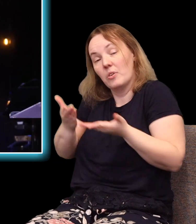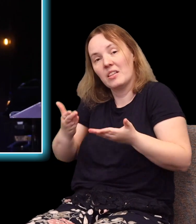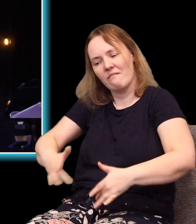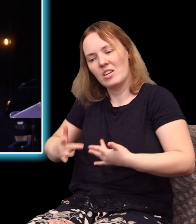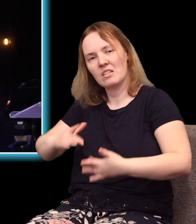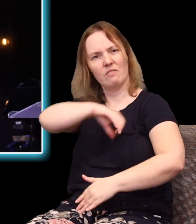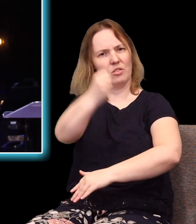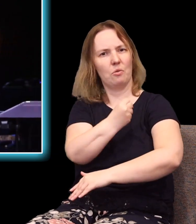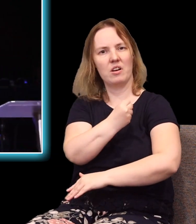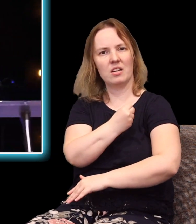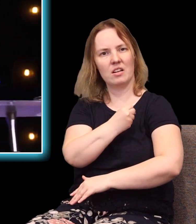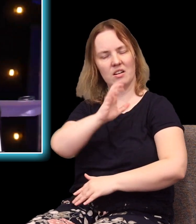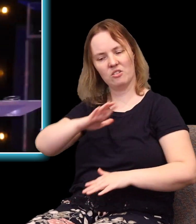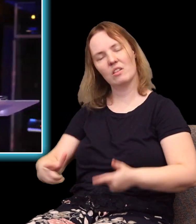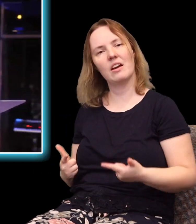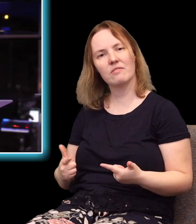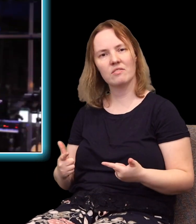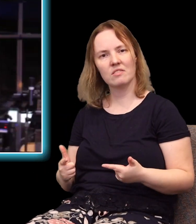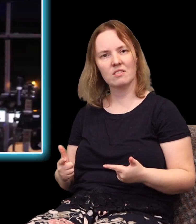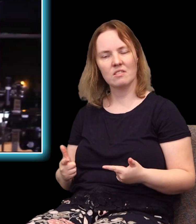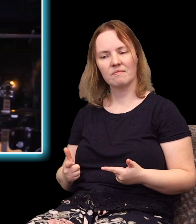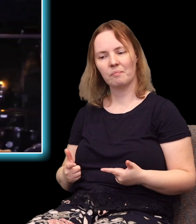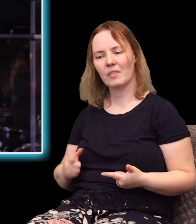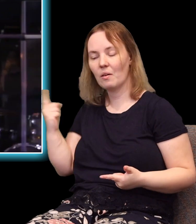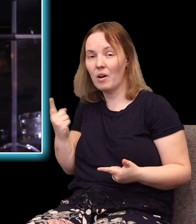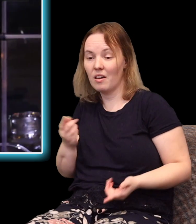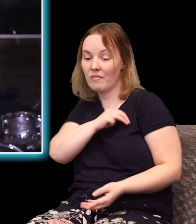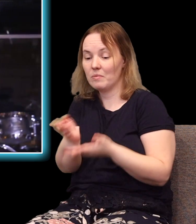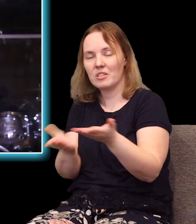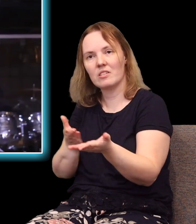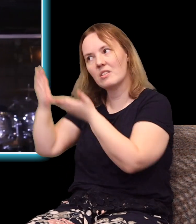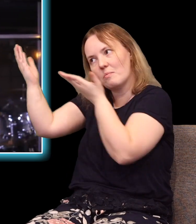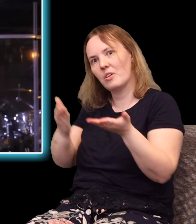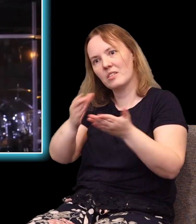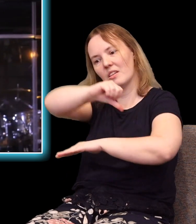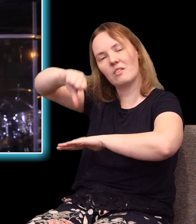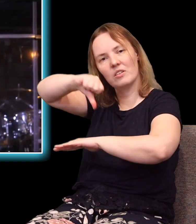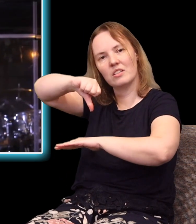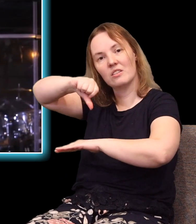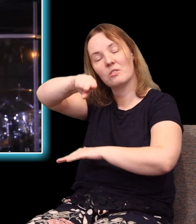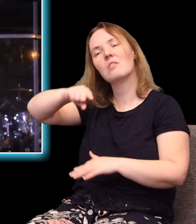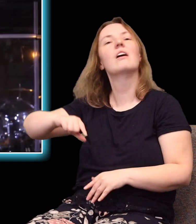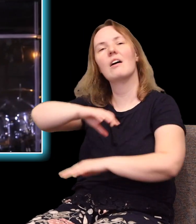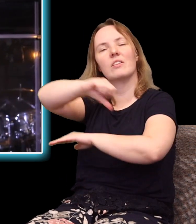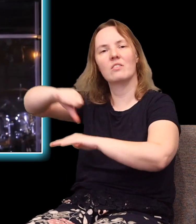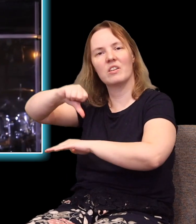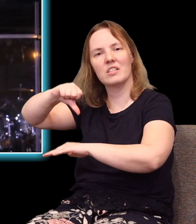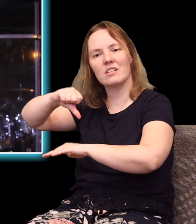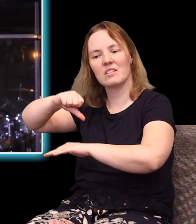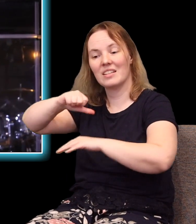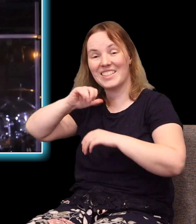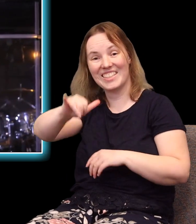sense of authority into your life. We've shared in the past weeks with the Holy Spirit. One of His ministries is He brings that anointing. You have an